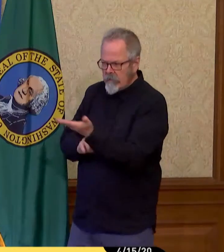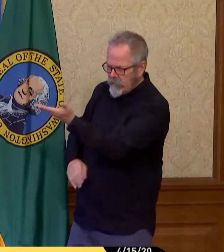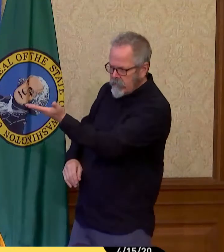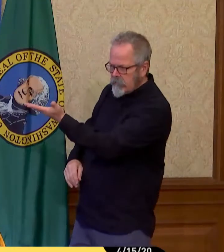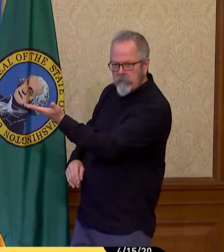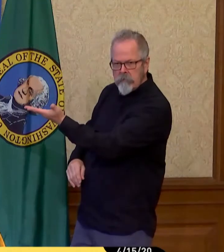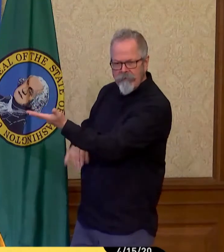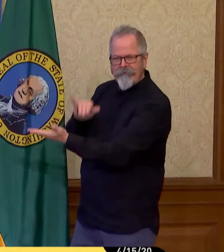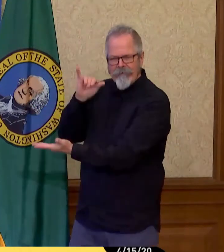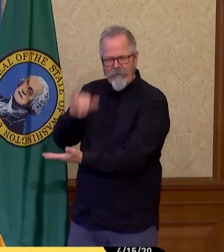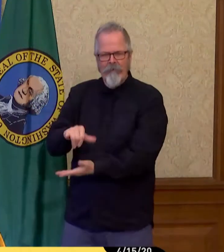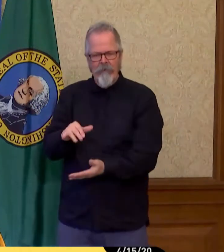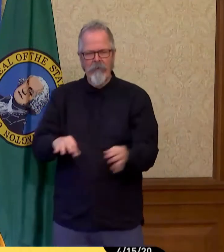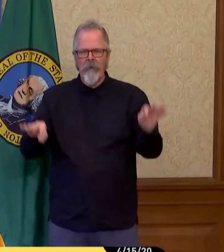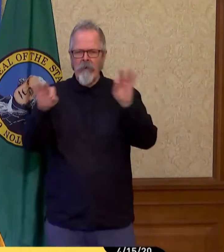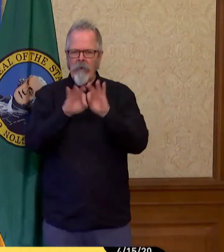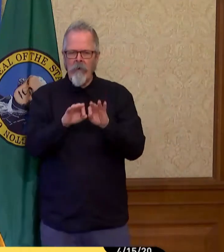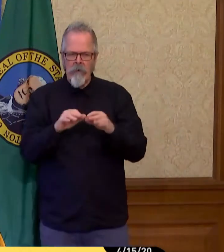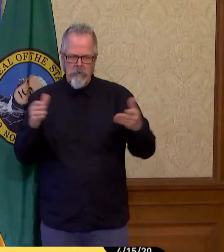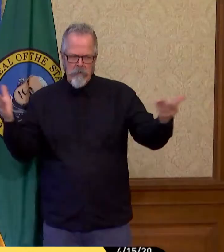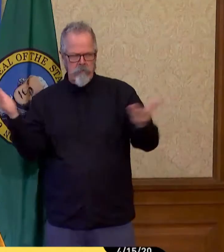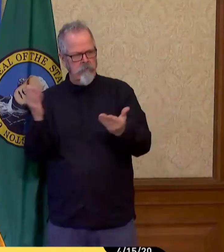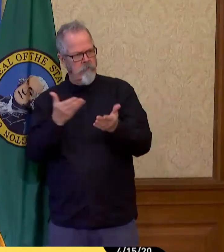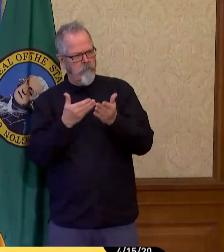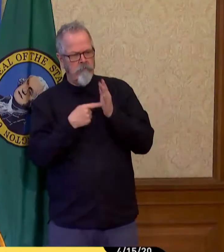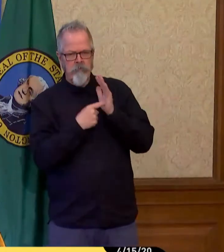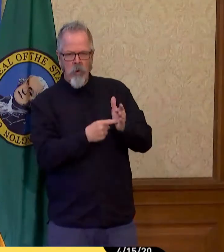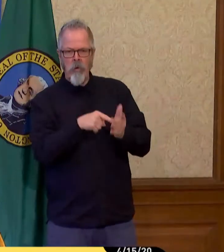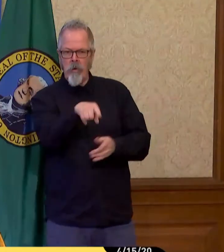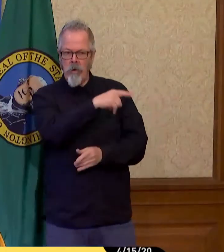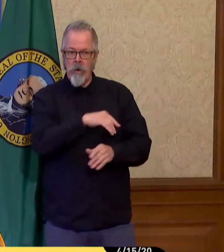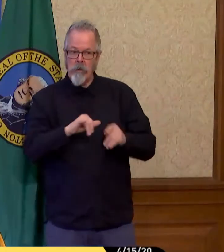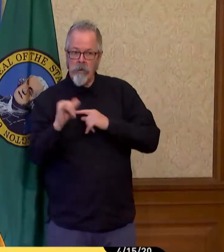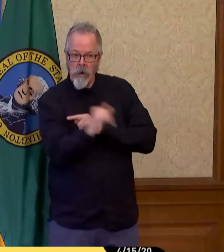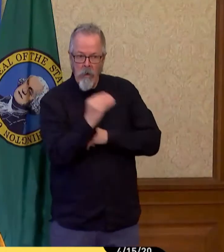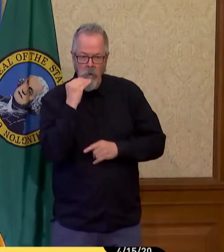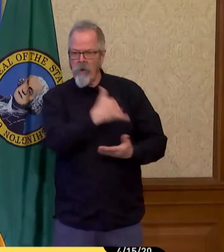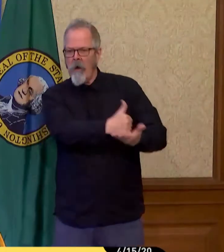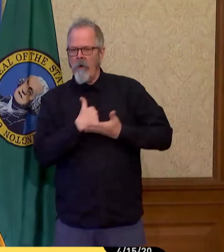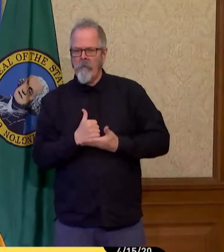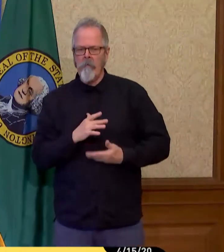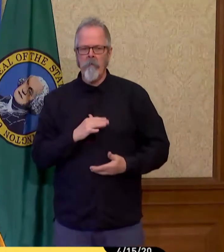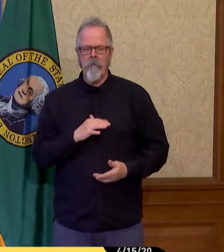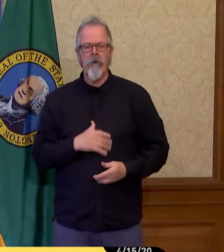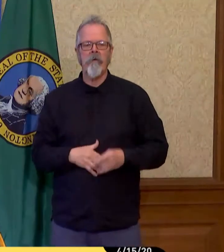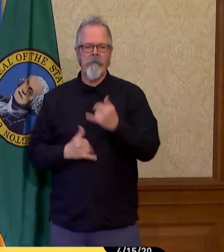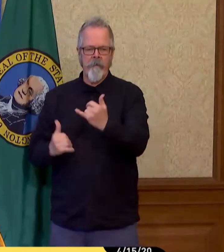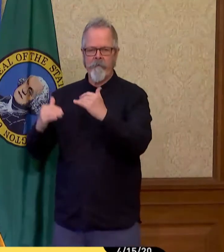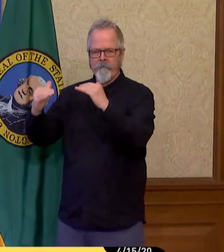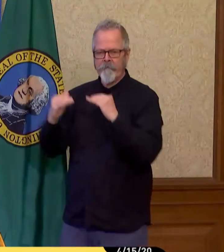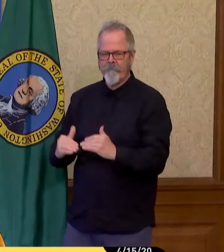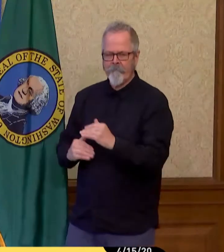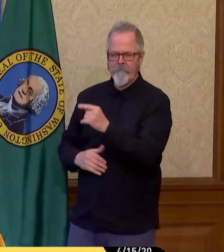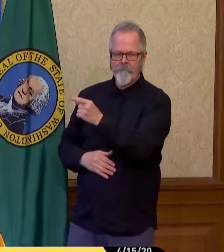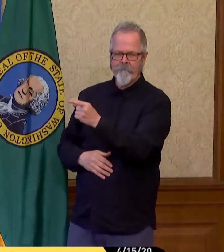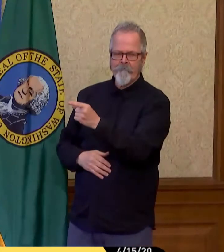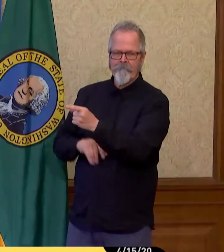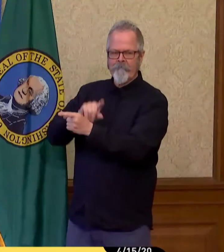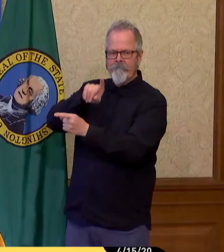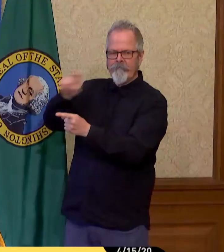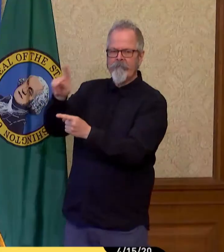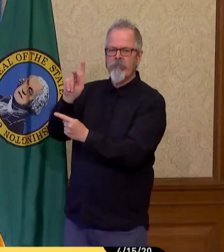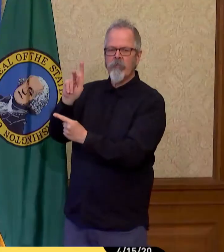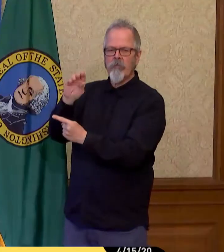Governor, you still have May 4th as the date. Governors of Oregon and California have already started talking about the